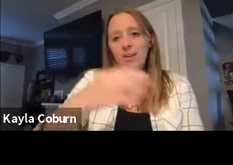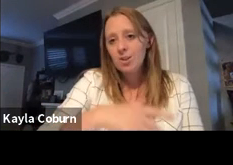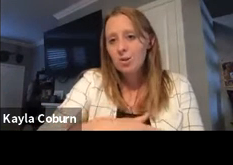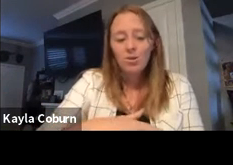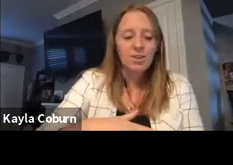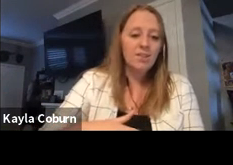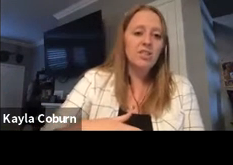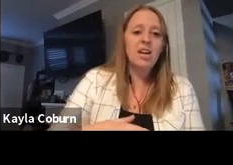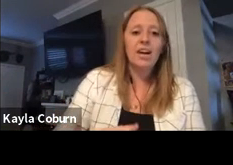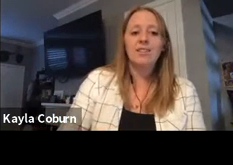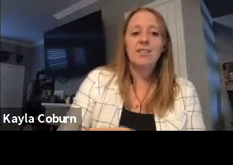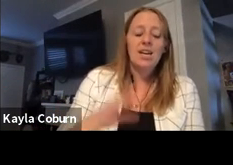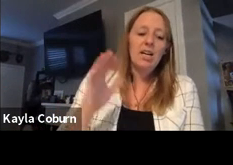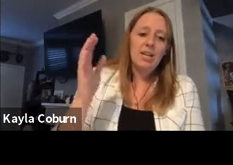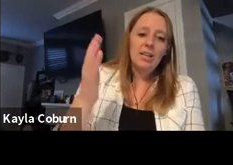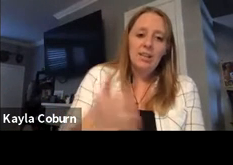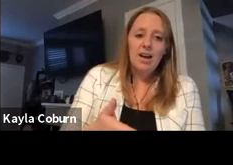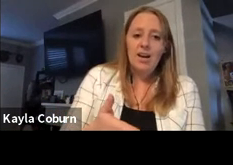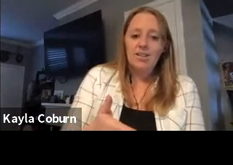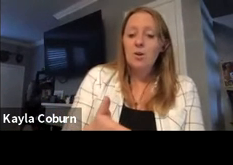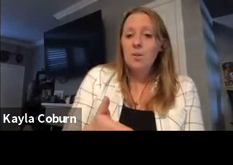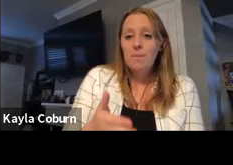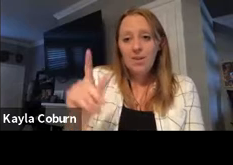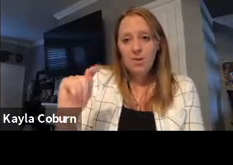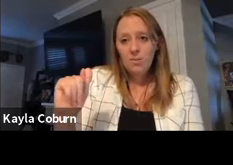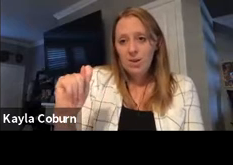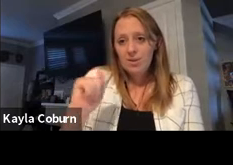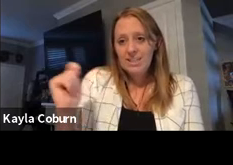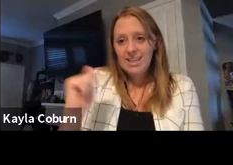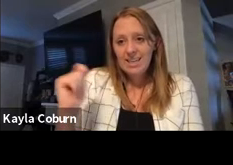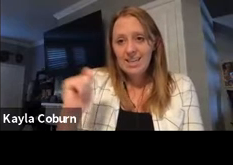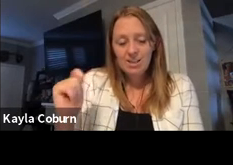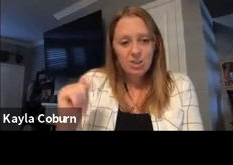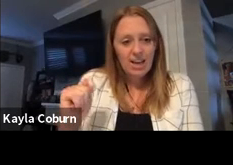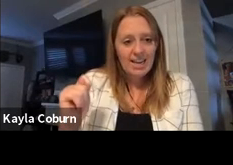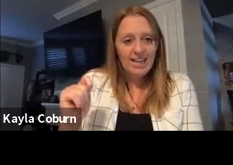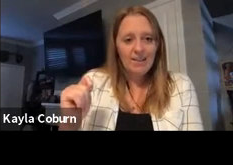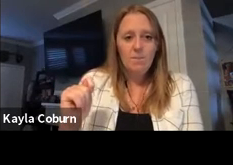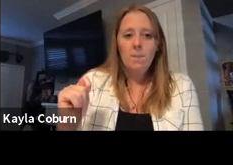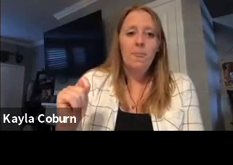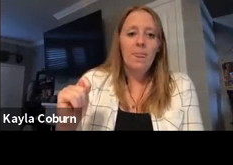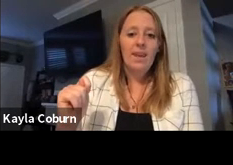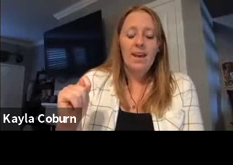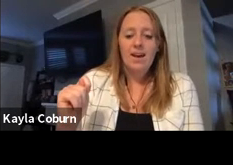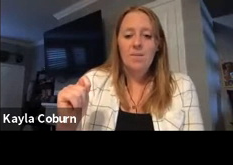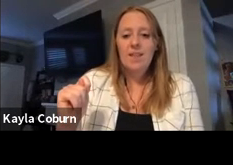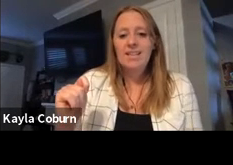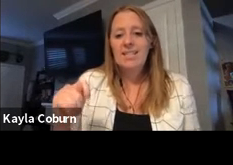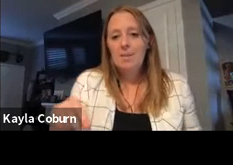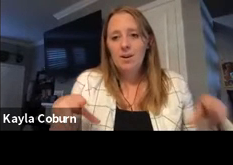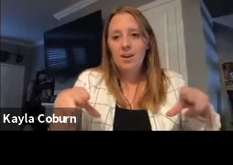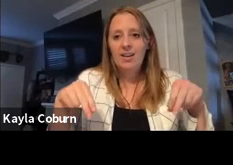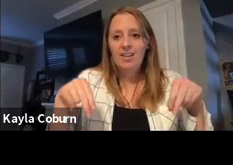or what your goals are for the child. To go to the bathroom, you do a T and you shake it. And